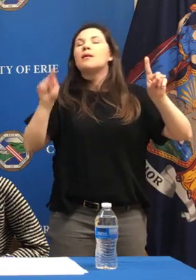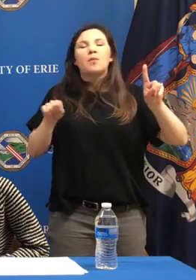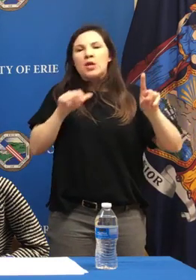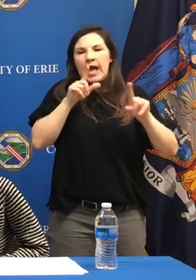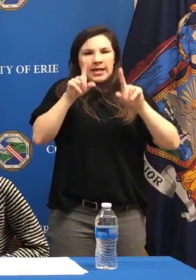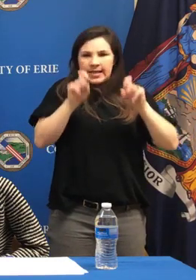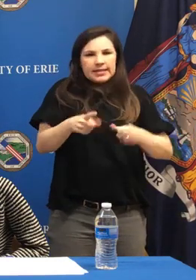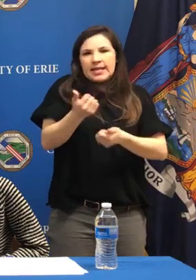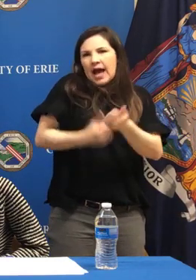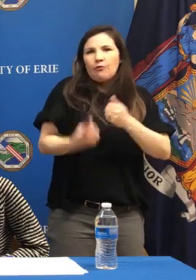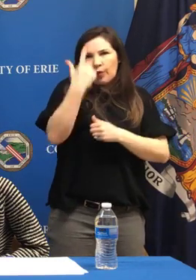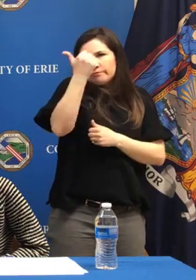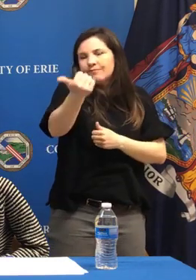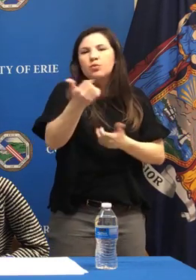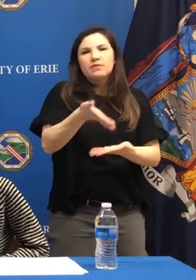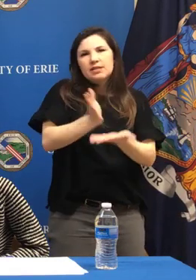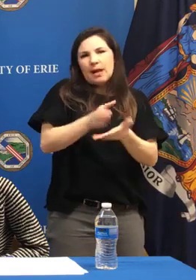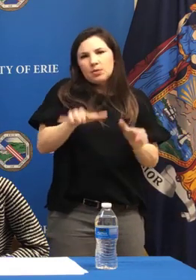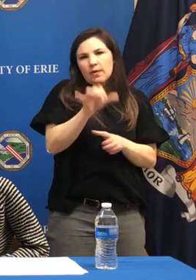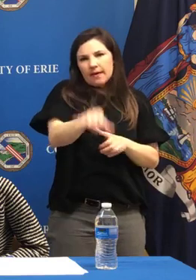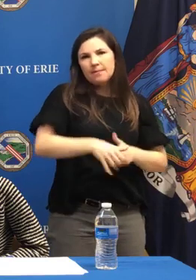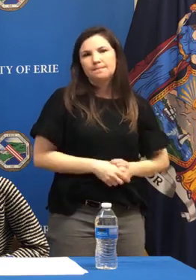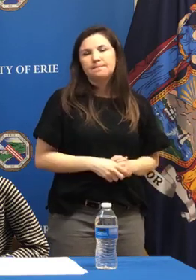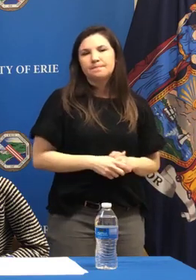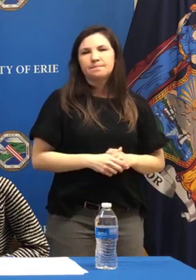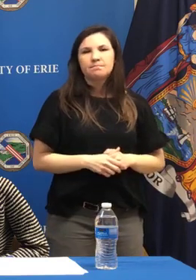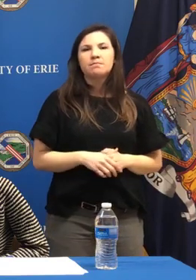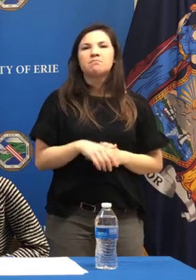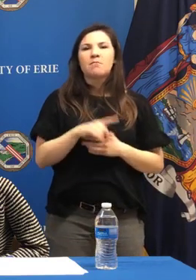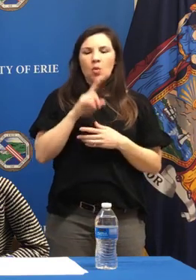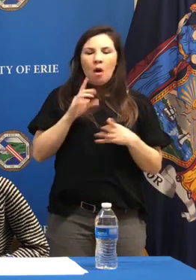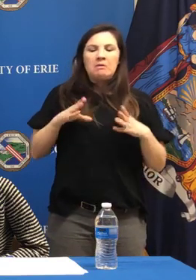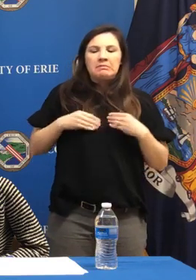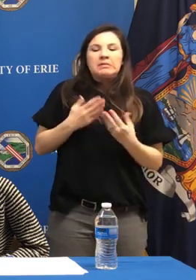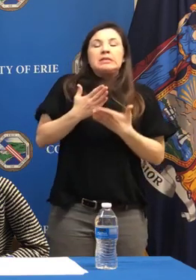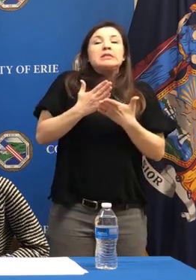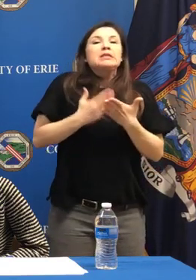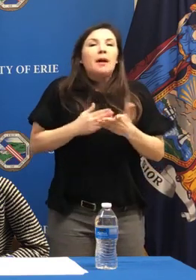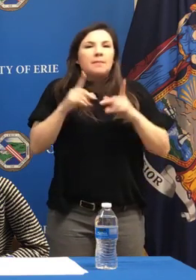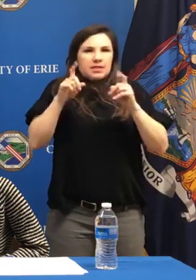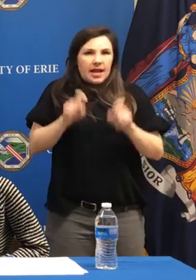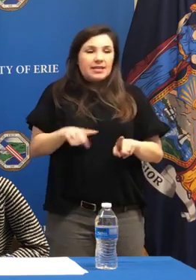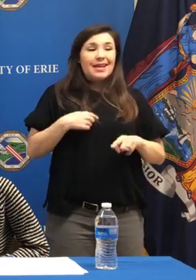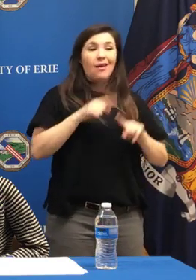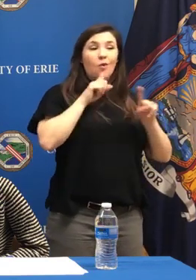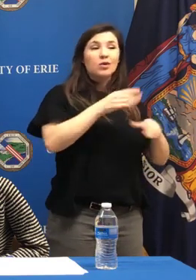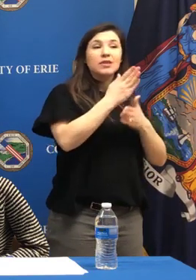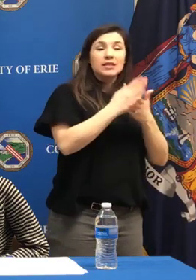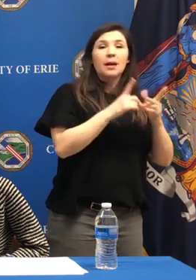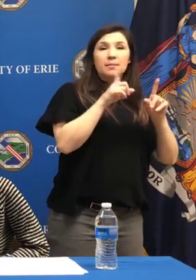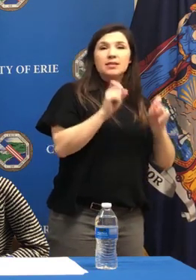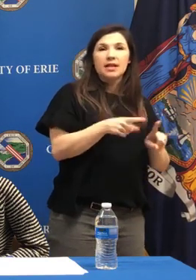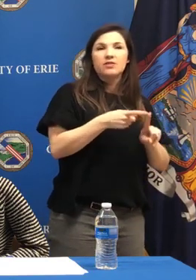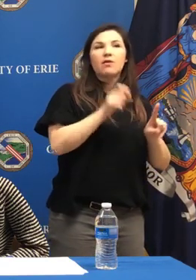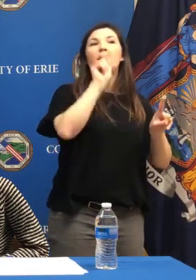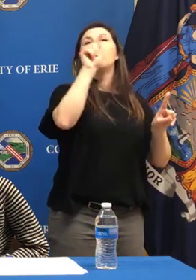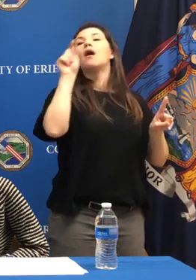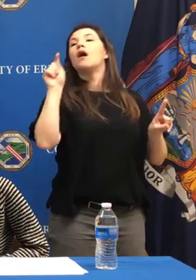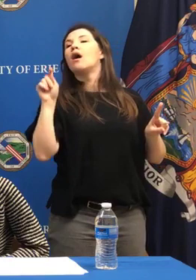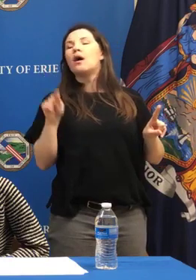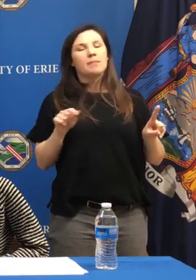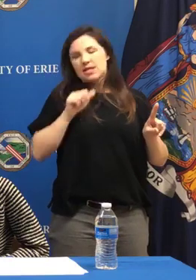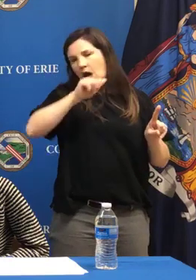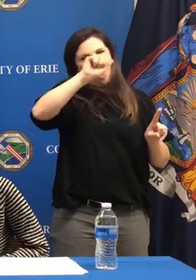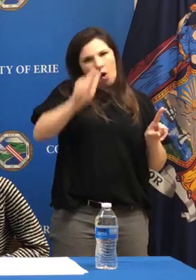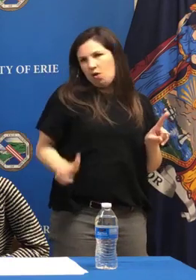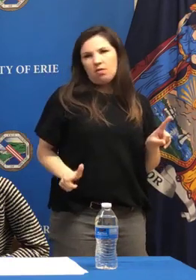just everyone that they want. We've stopped that. But we are taking some tests, and I've ordered that some tests be taken from these other counties, but we're not doing all